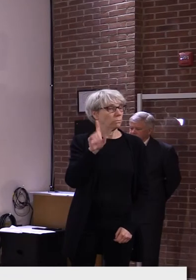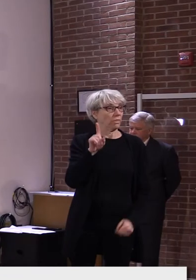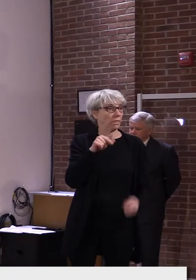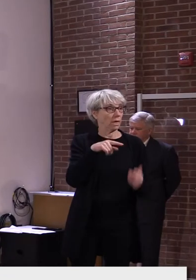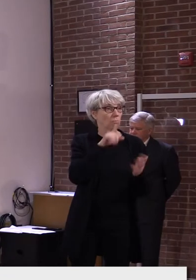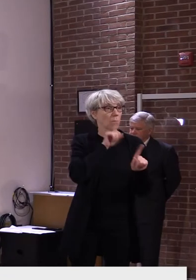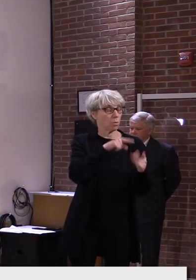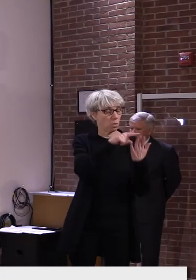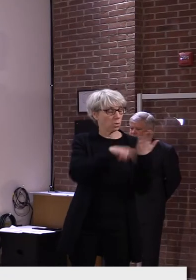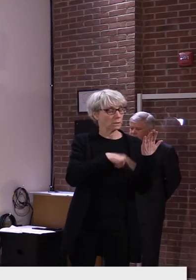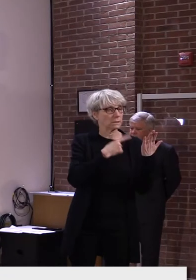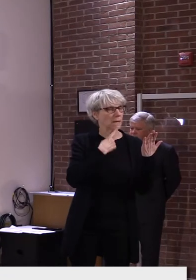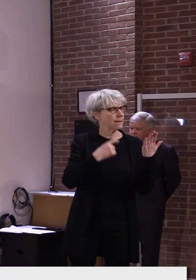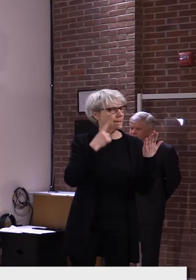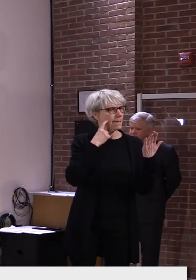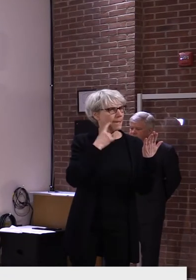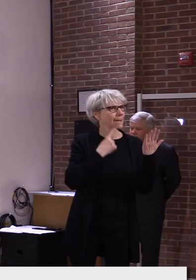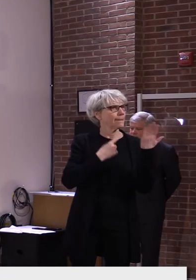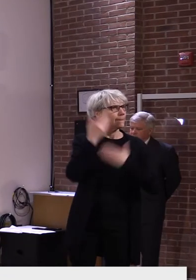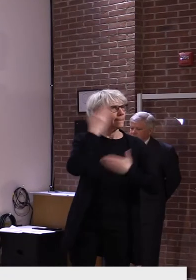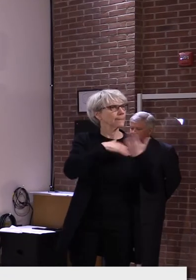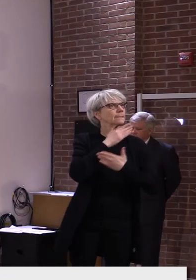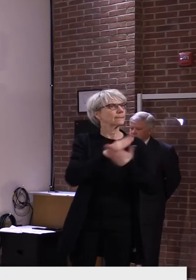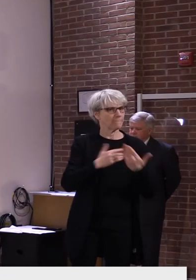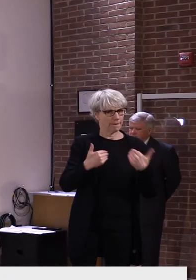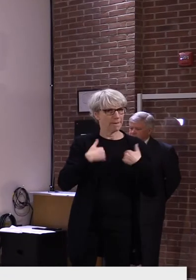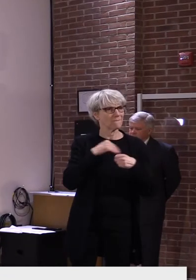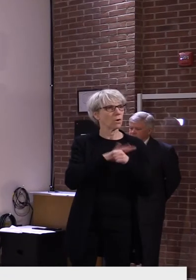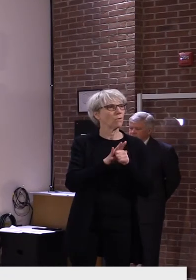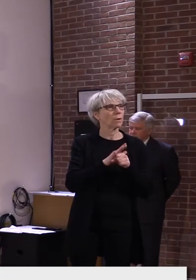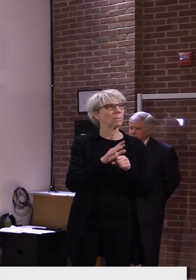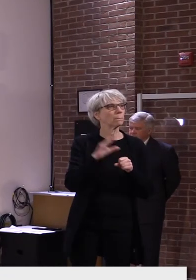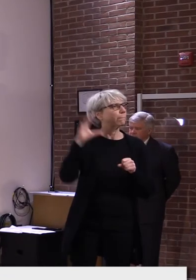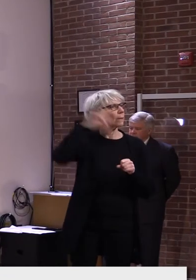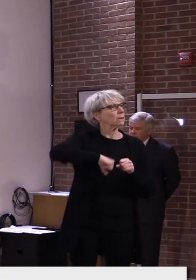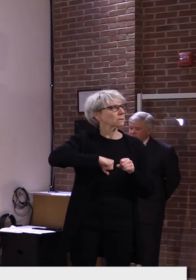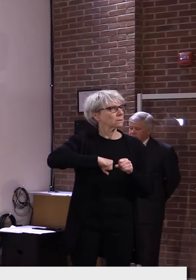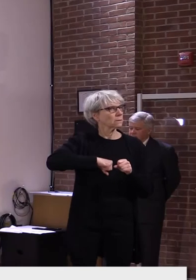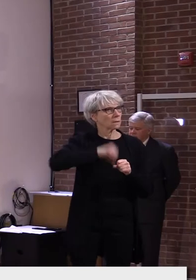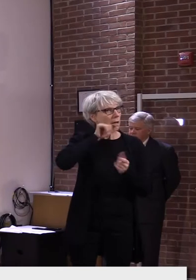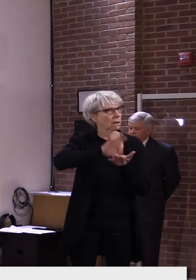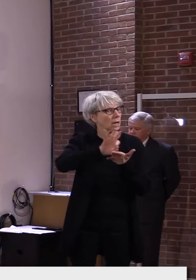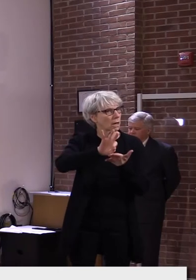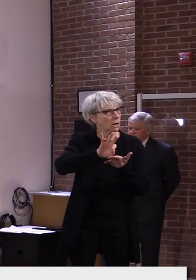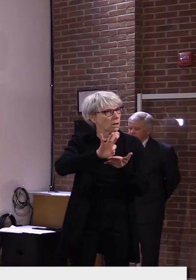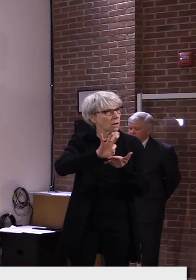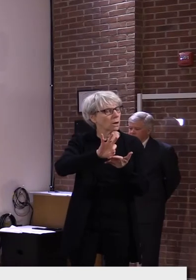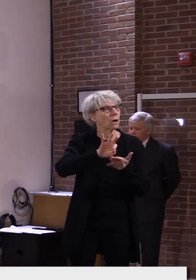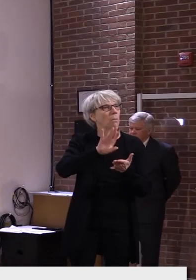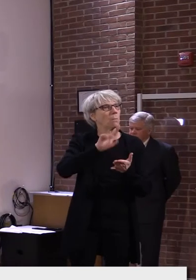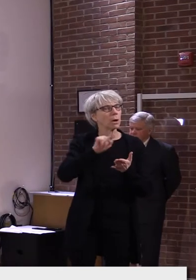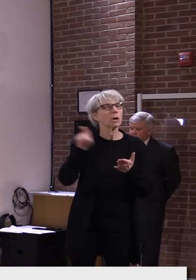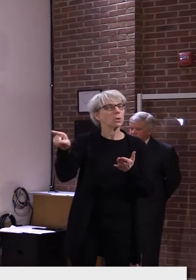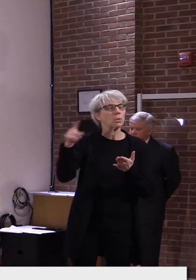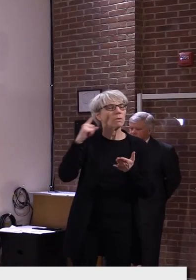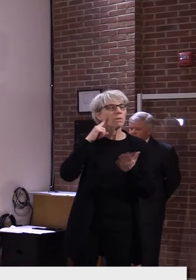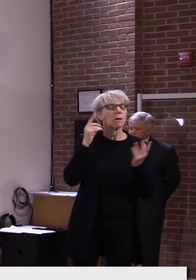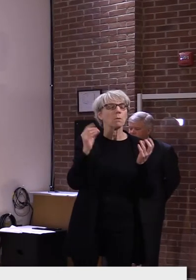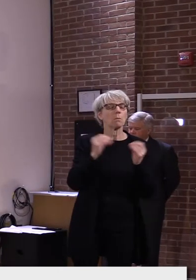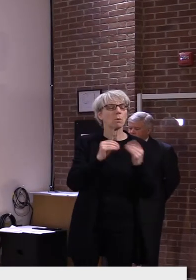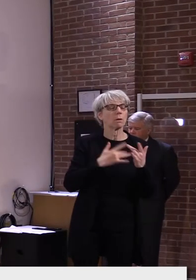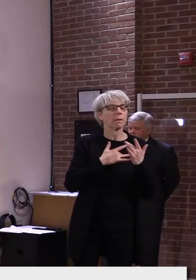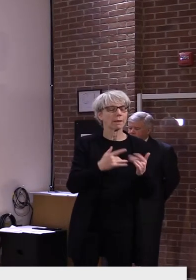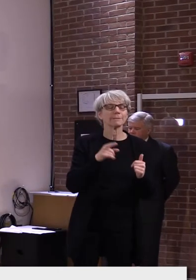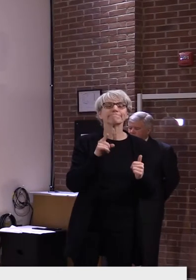think it's more likely that those test results are lagging and that